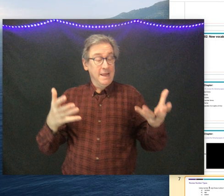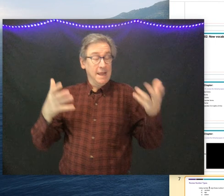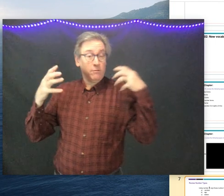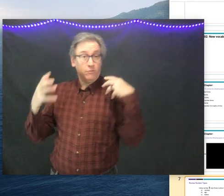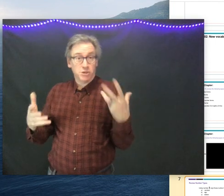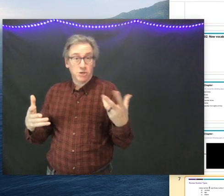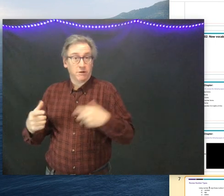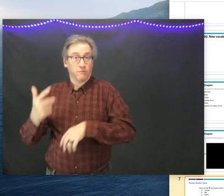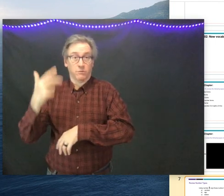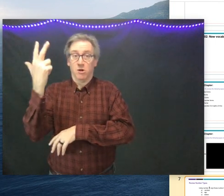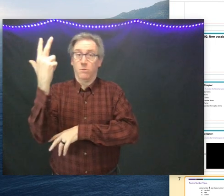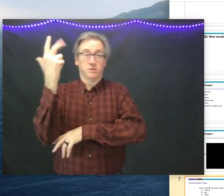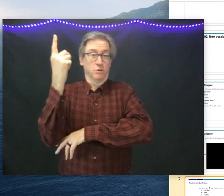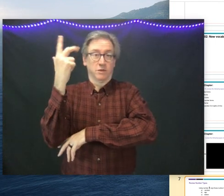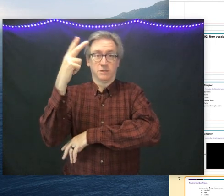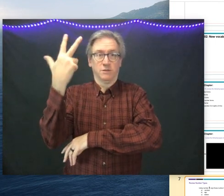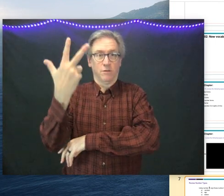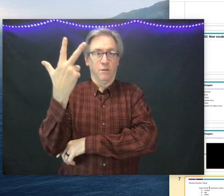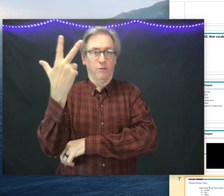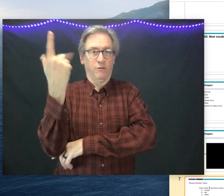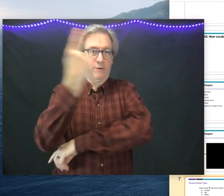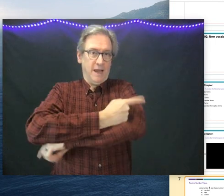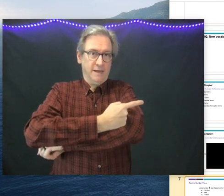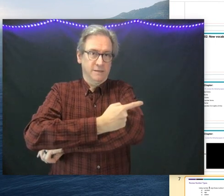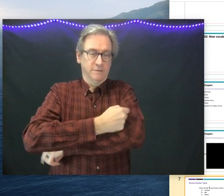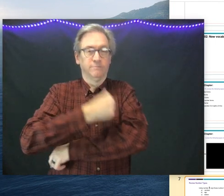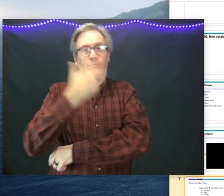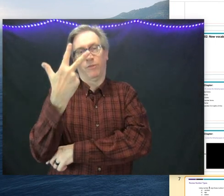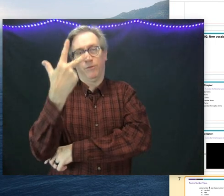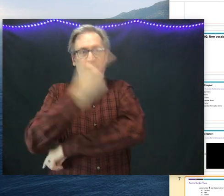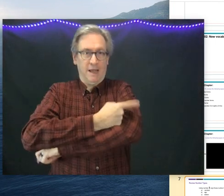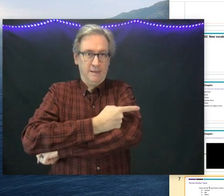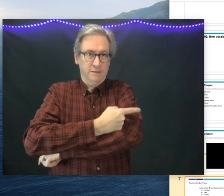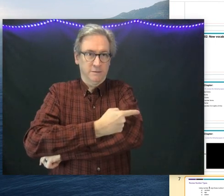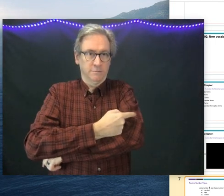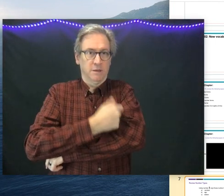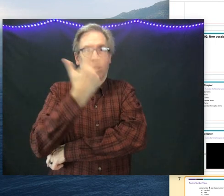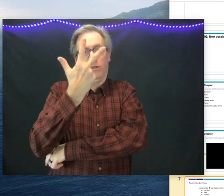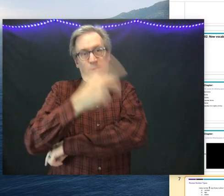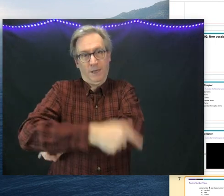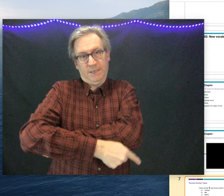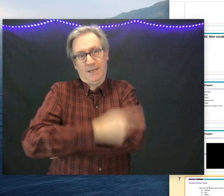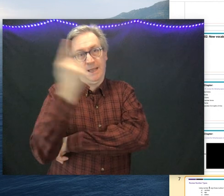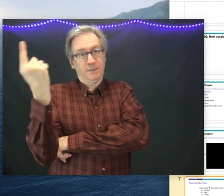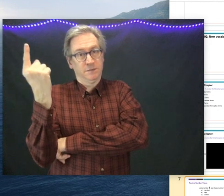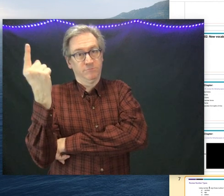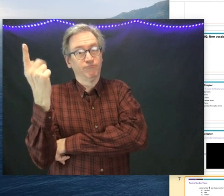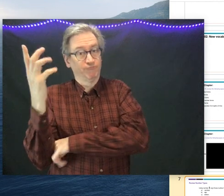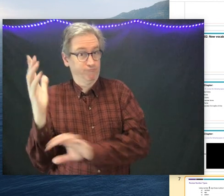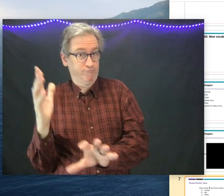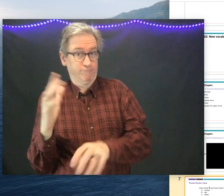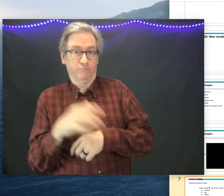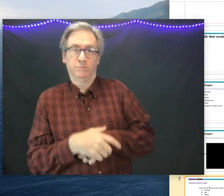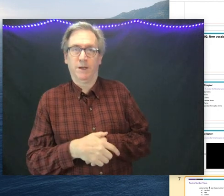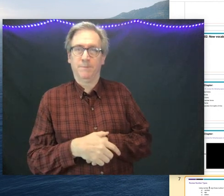But again, the generic form always works. 3 days, 3 days, 3 days.